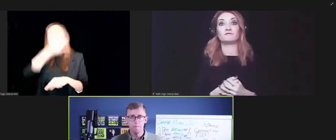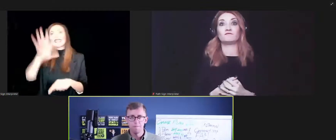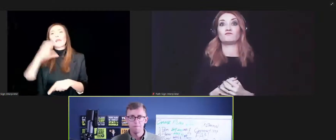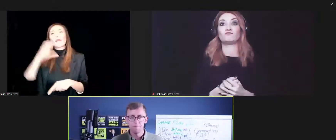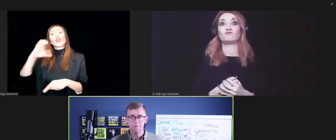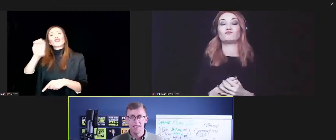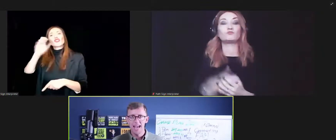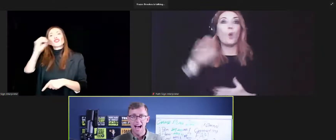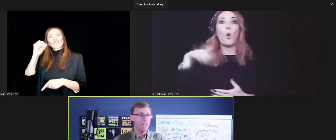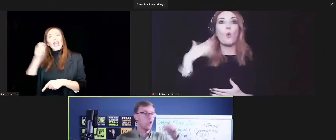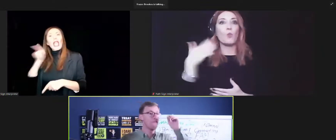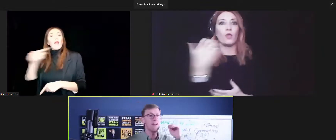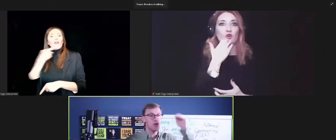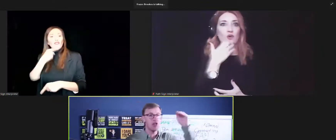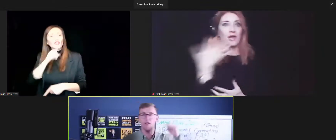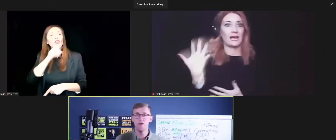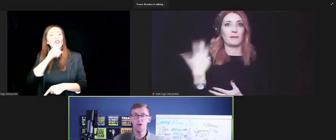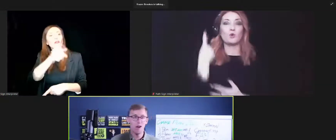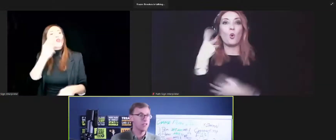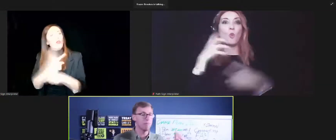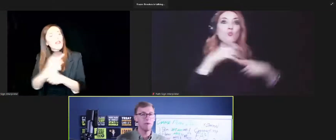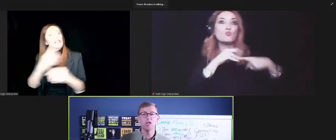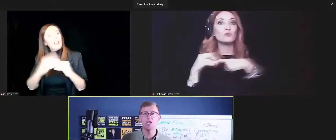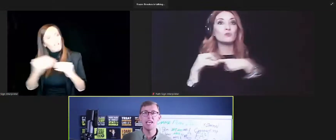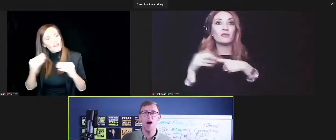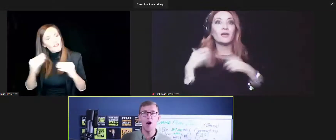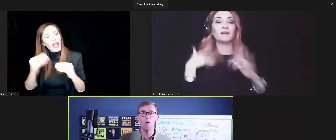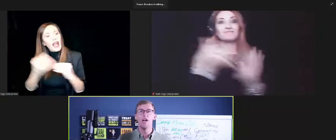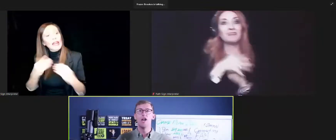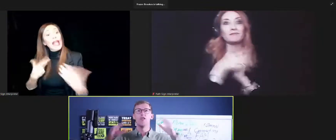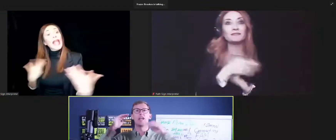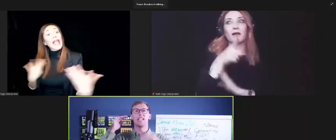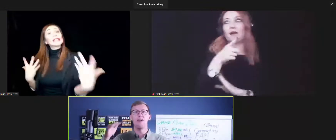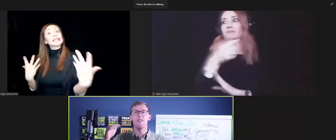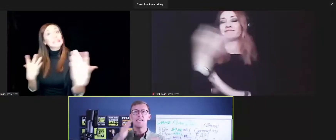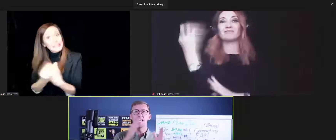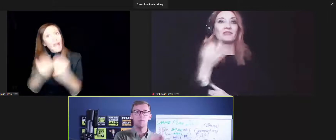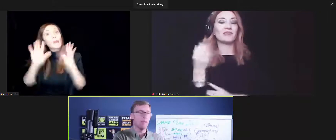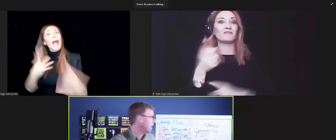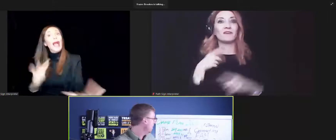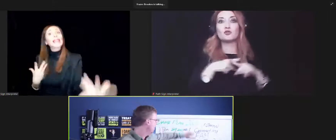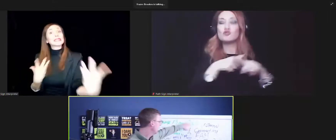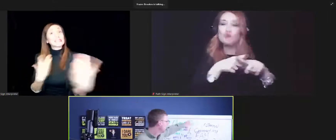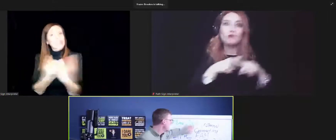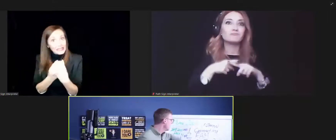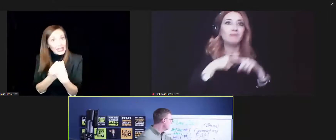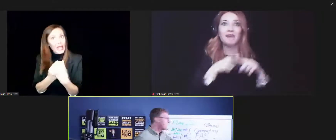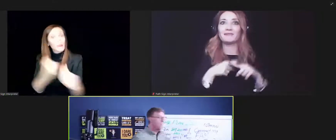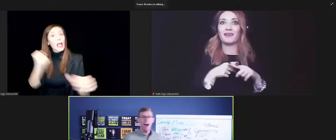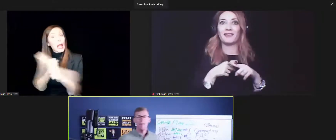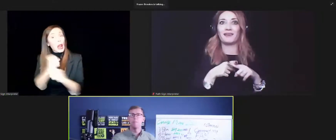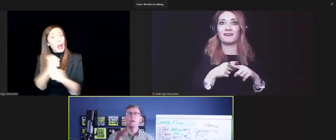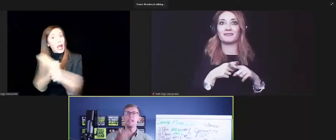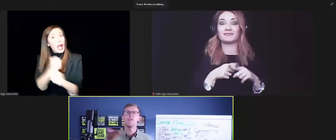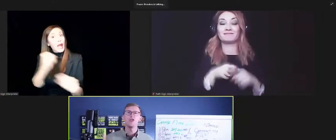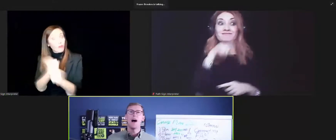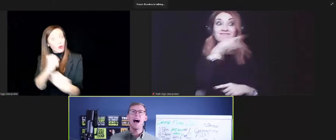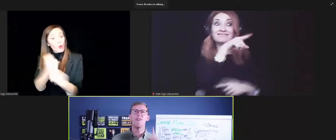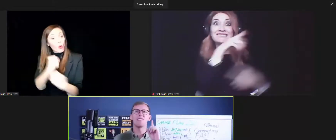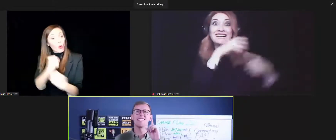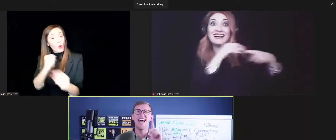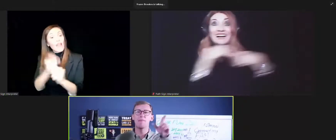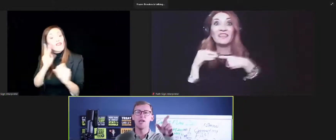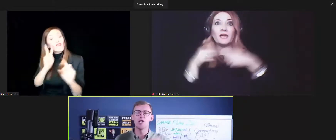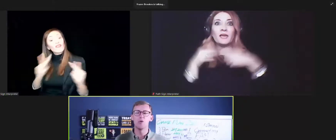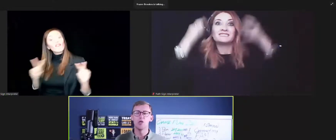you, and your vision of your future self is to be a CEO, the clarity in the plan and the belief that you have